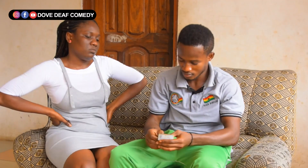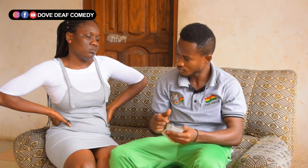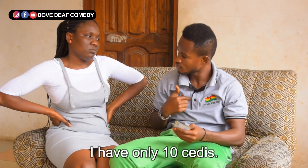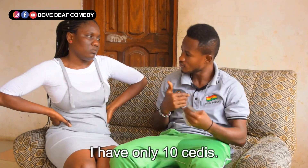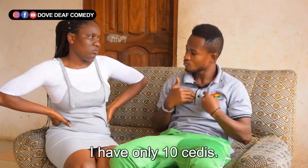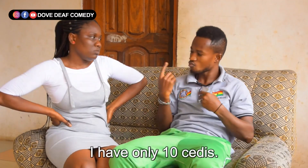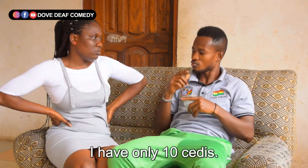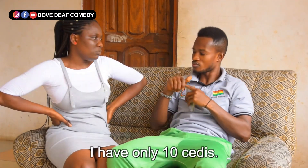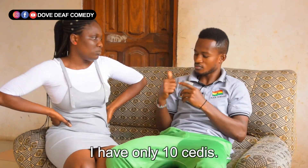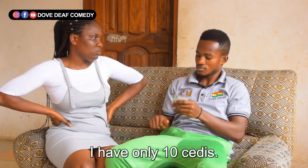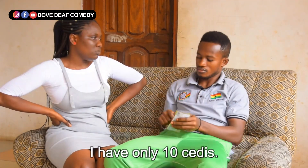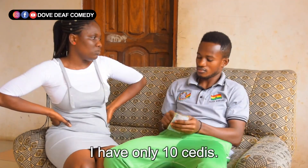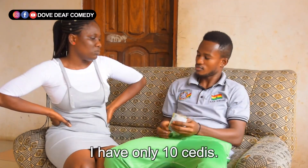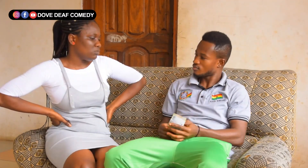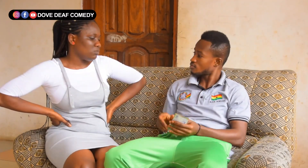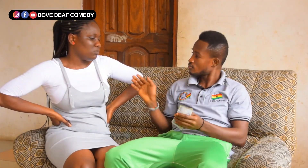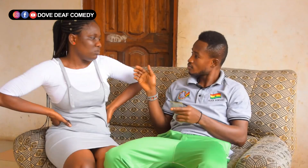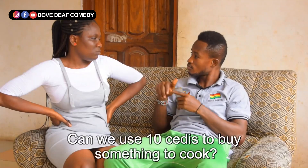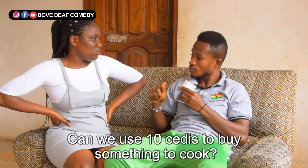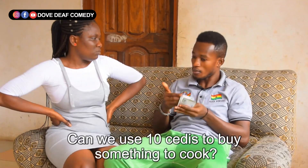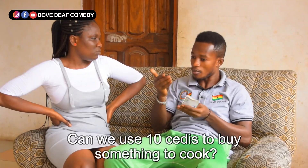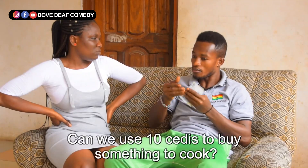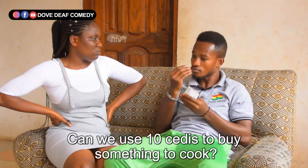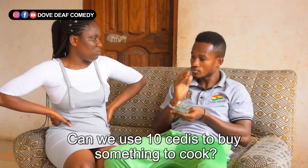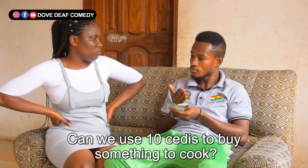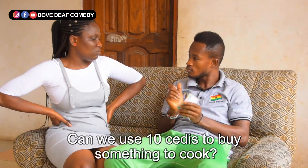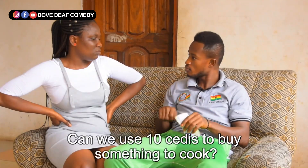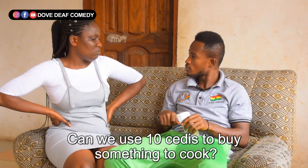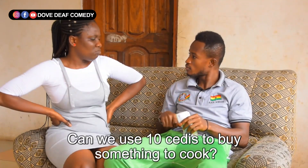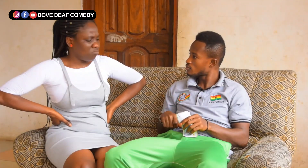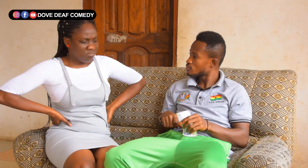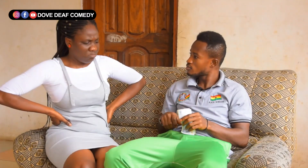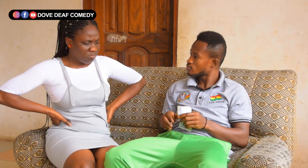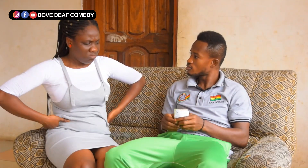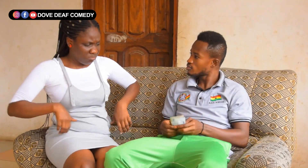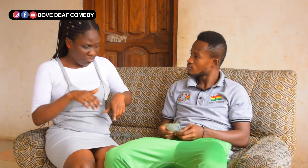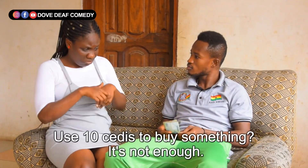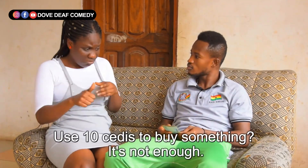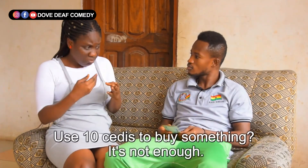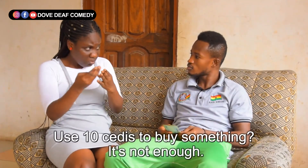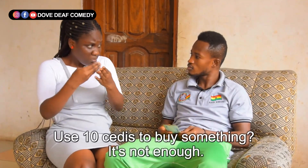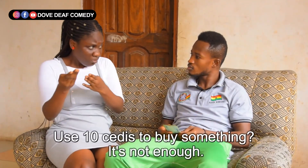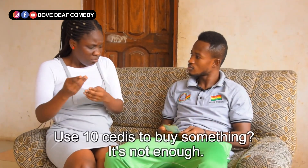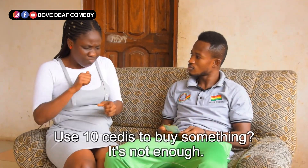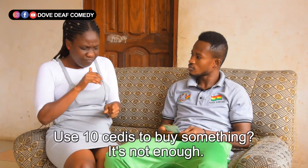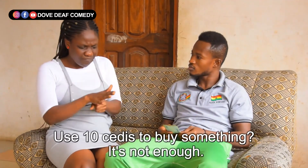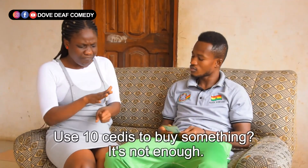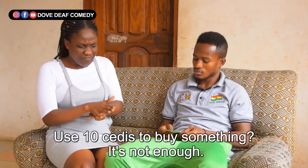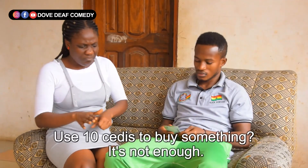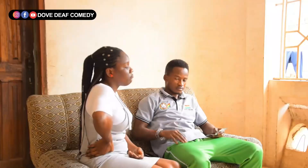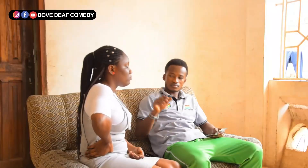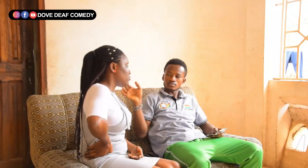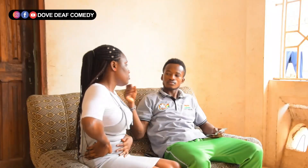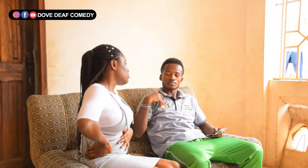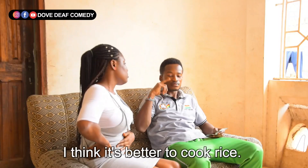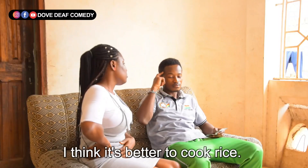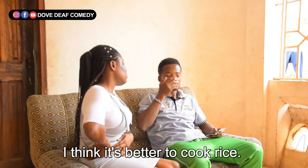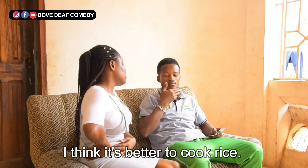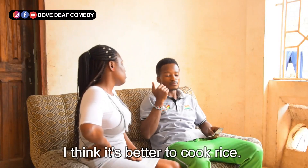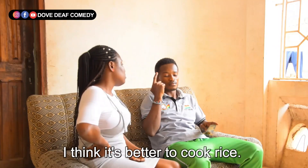I have only 10 cheddars. Can we use 10 cheddars to buy something to cook? Use 10 cheddars to buy something? It's not a